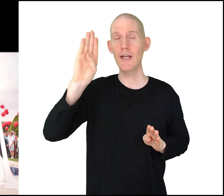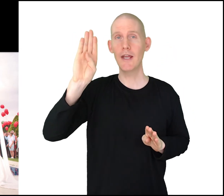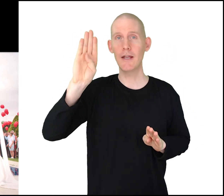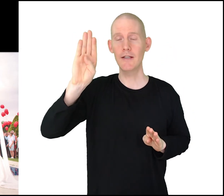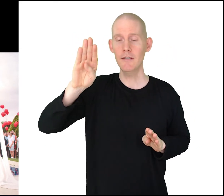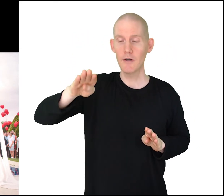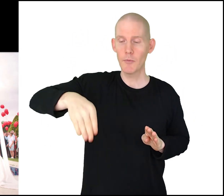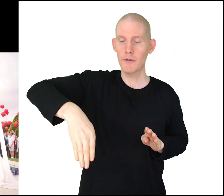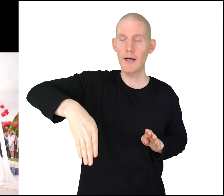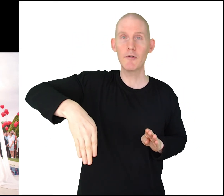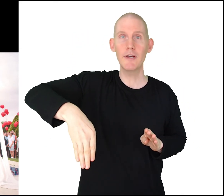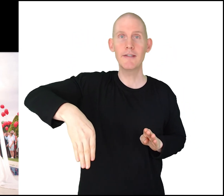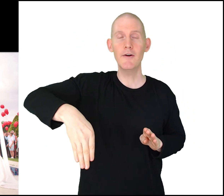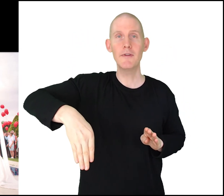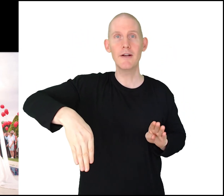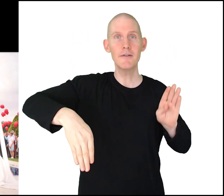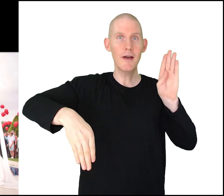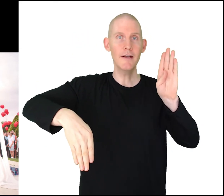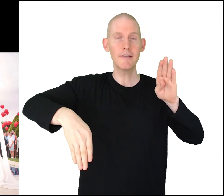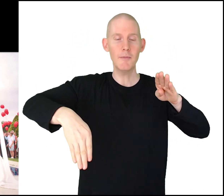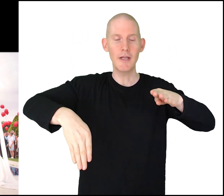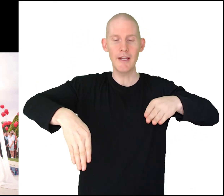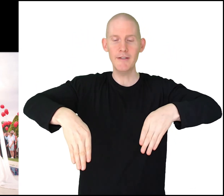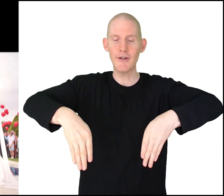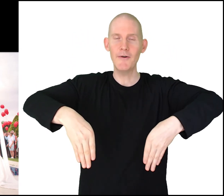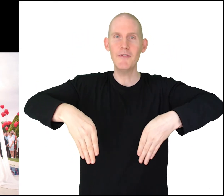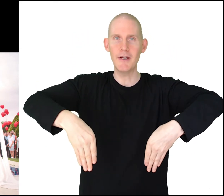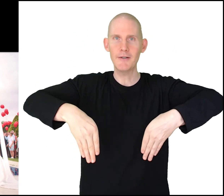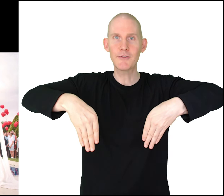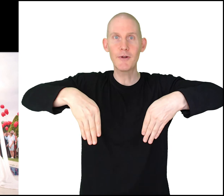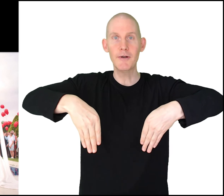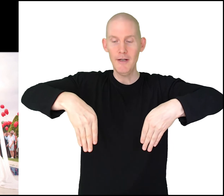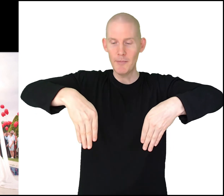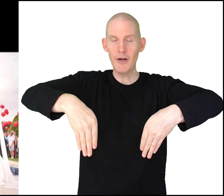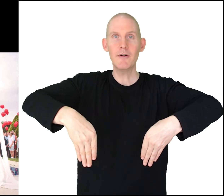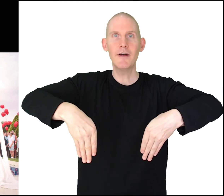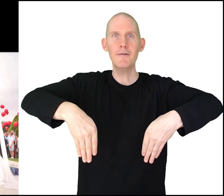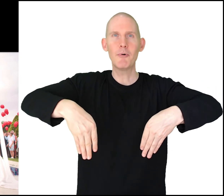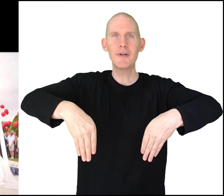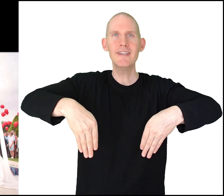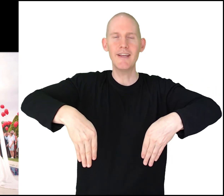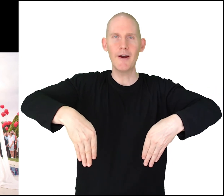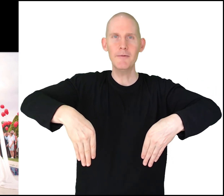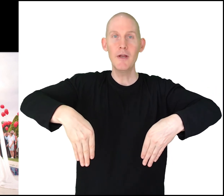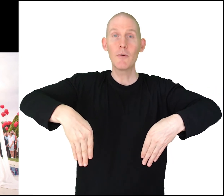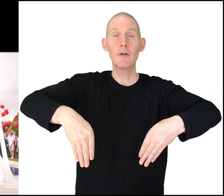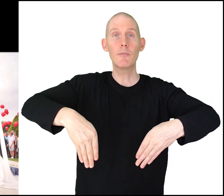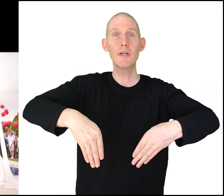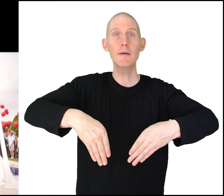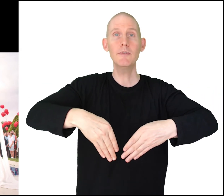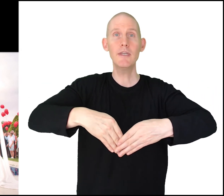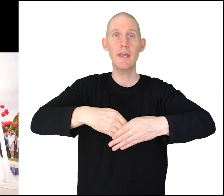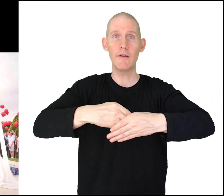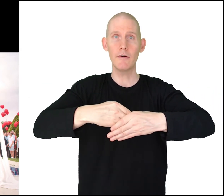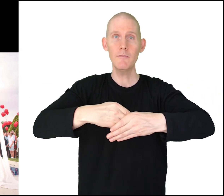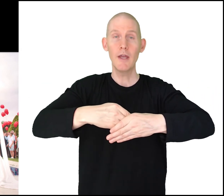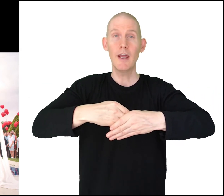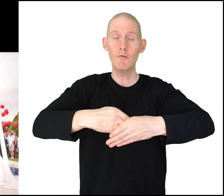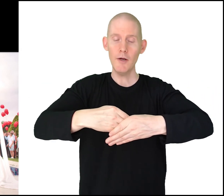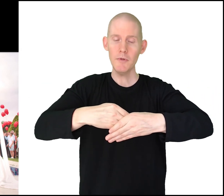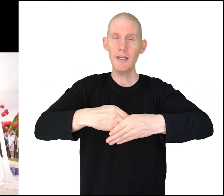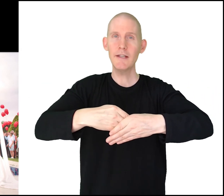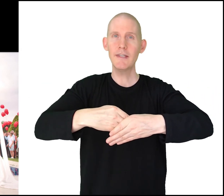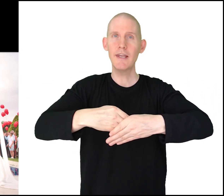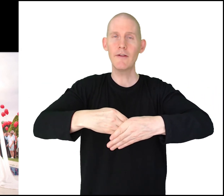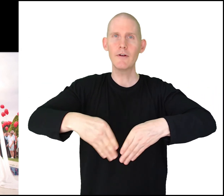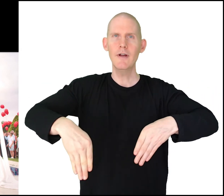I'm right-handed. Put that one right down there. Non-dominant hand down there. So they're parallel, pointing down. We're going to bring them together. And